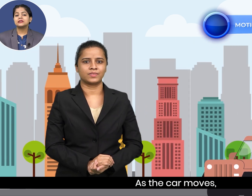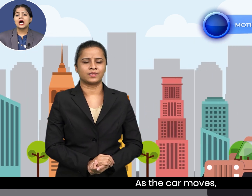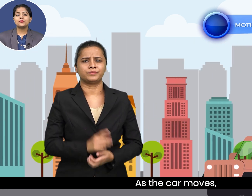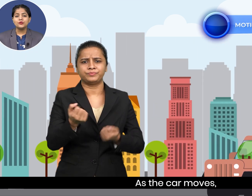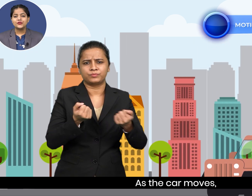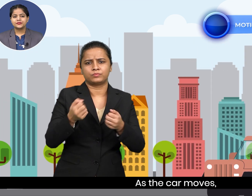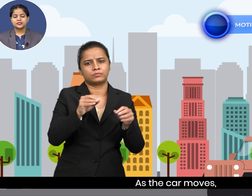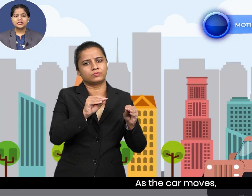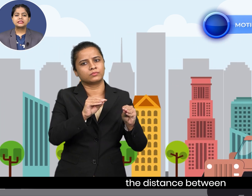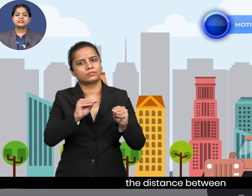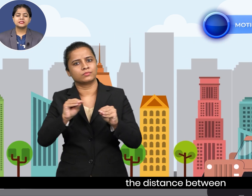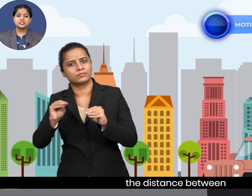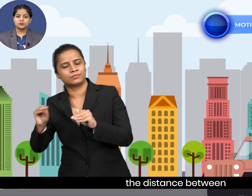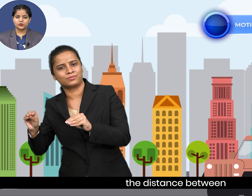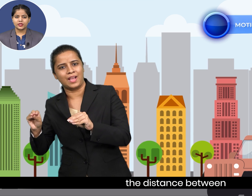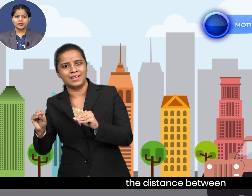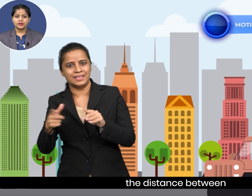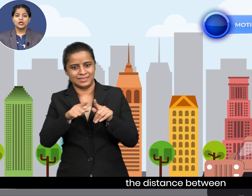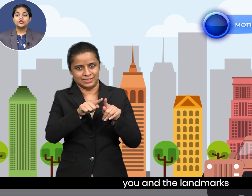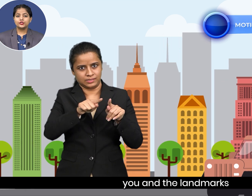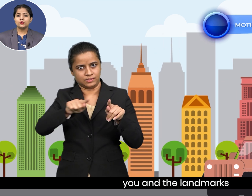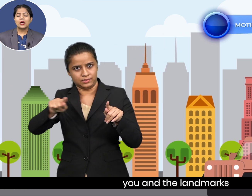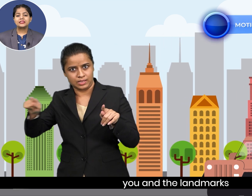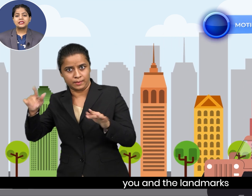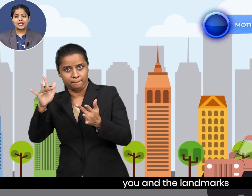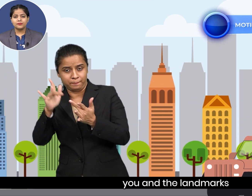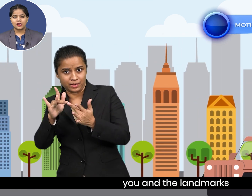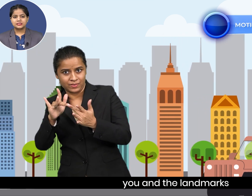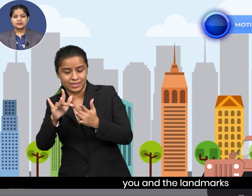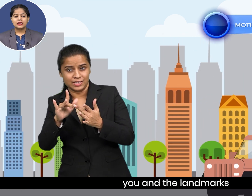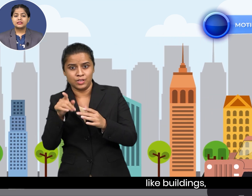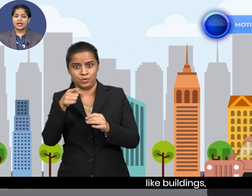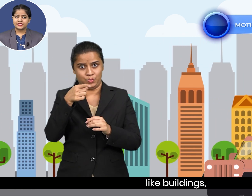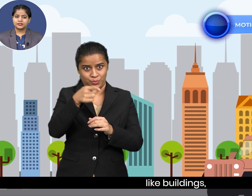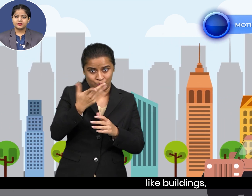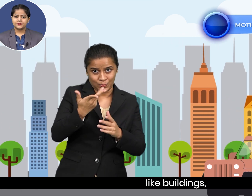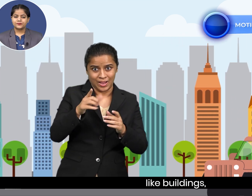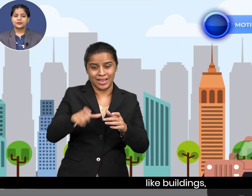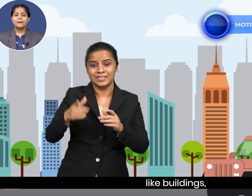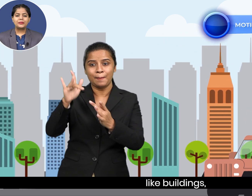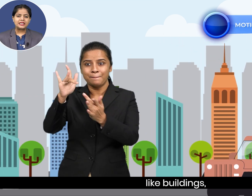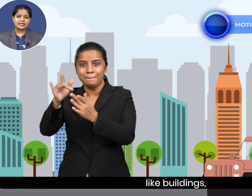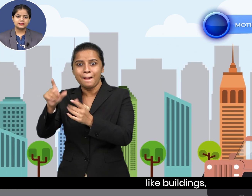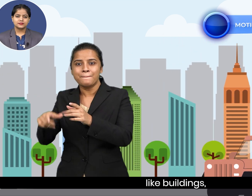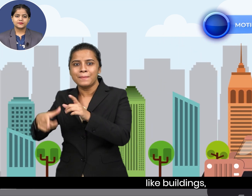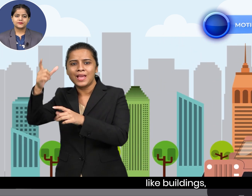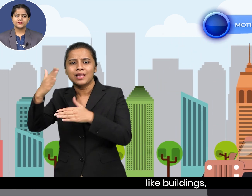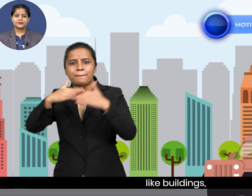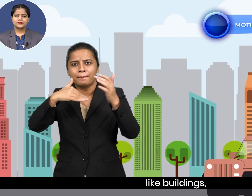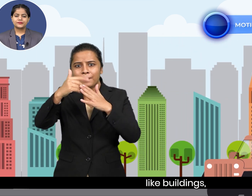As the car moves, the distance between you and the landmarks like